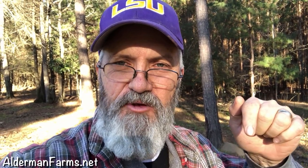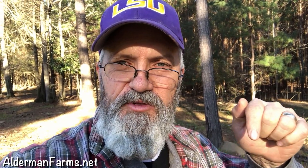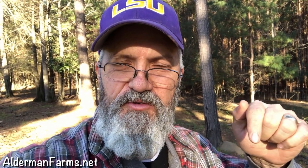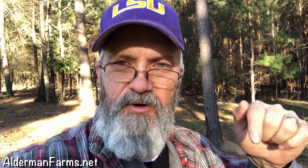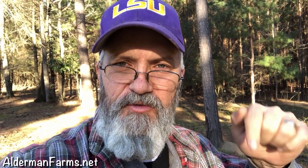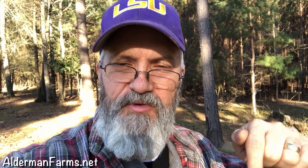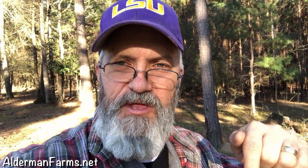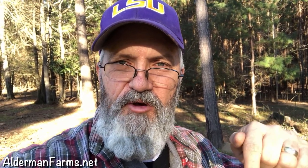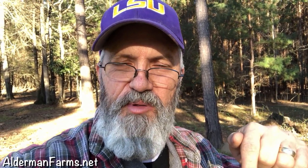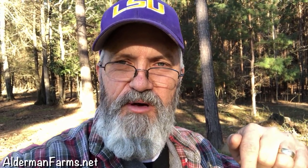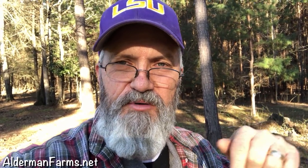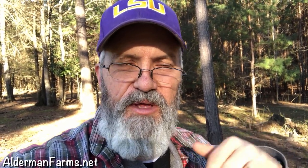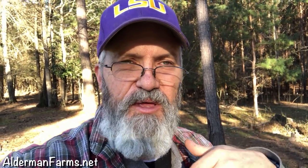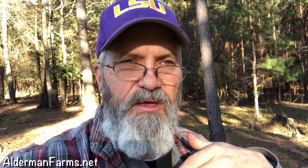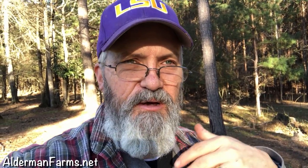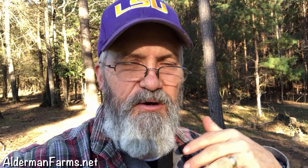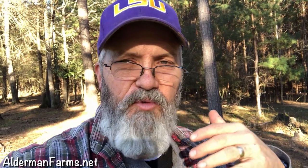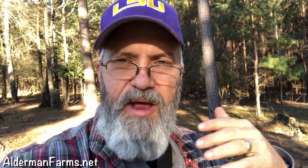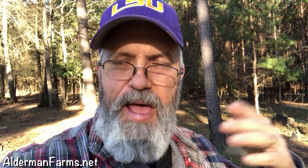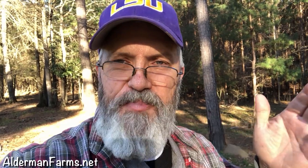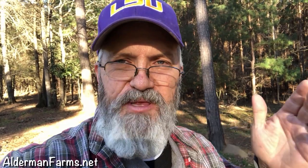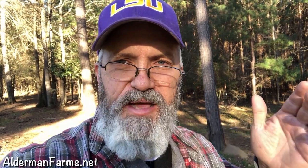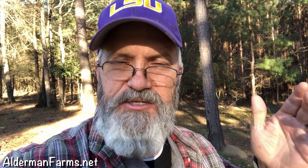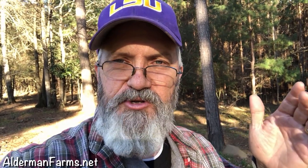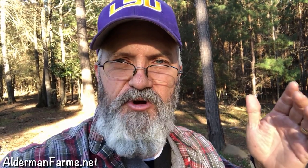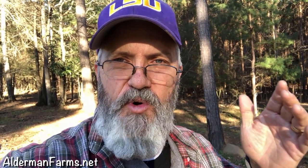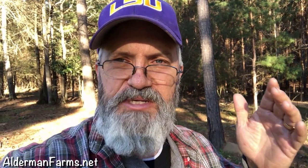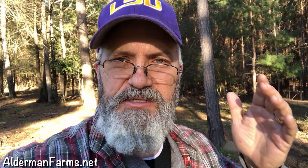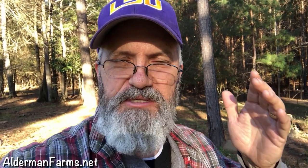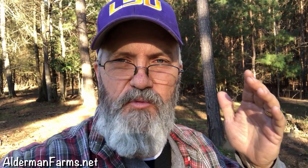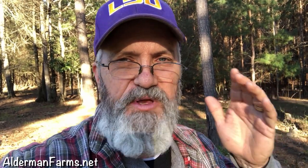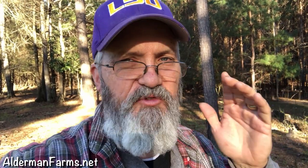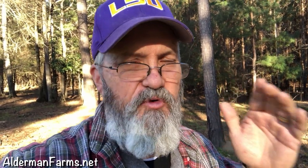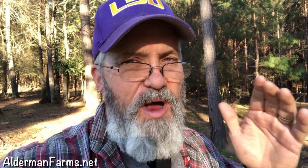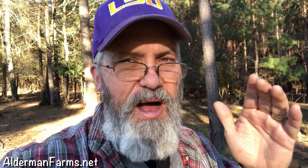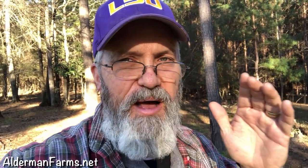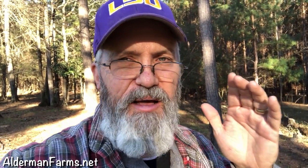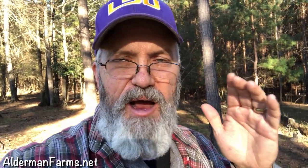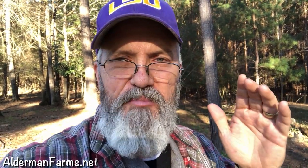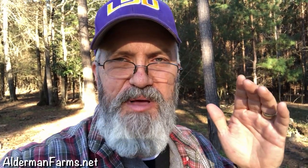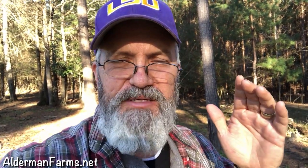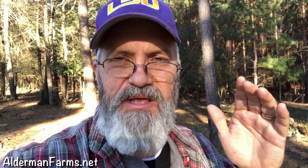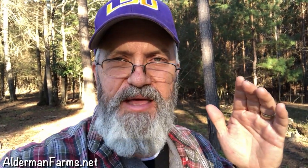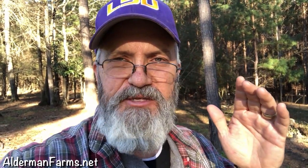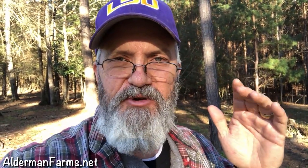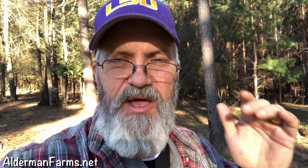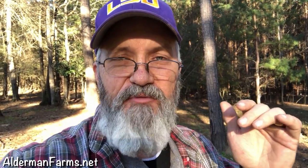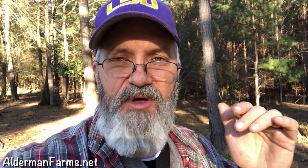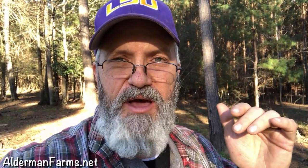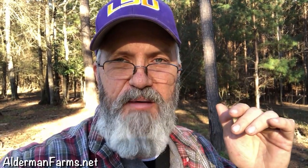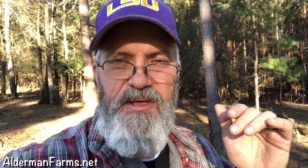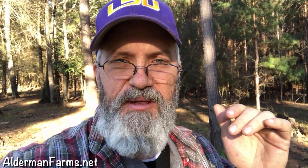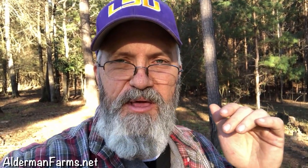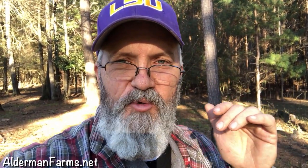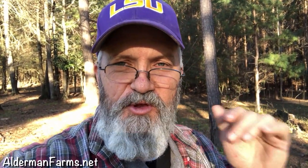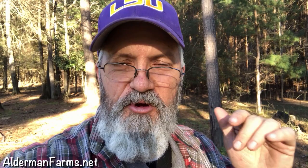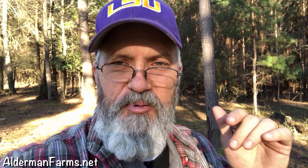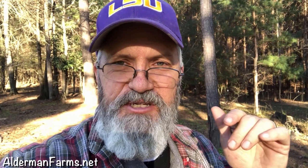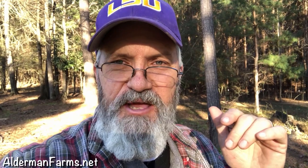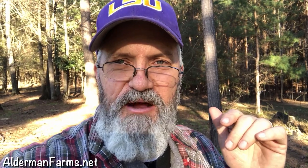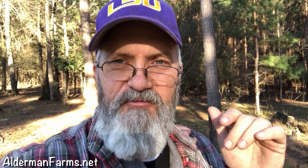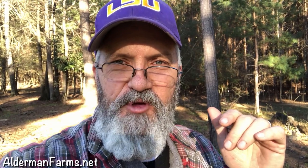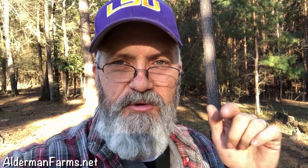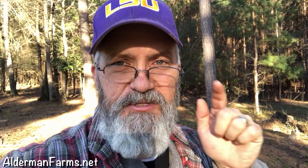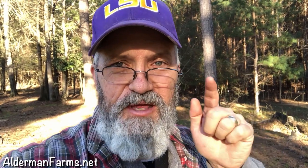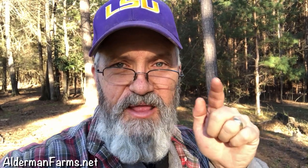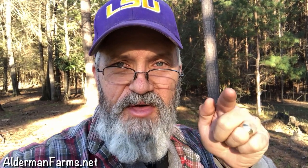in the comments on the video below. We're happy to answer your questions and we try our best to answer every comment. We